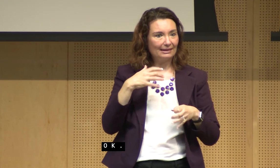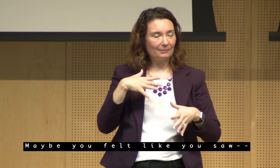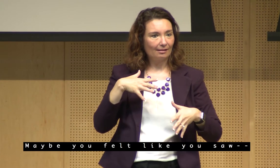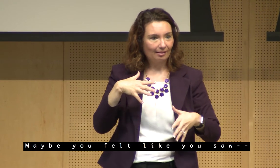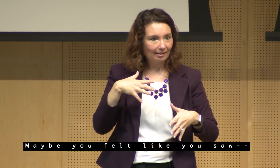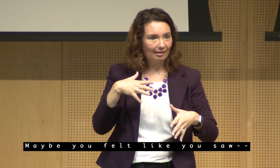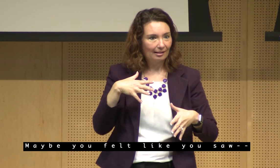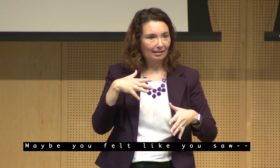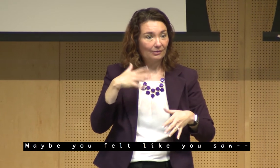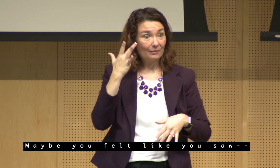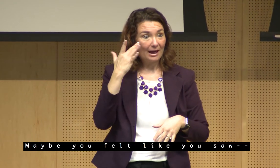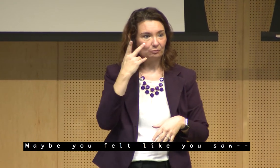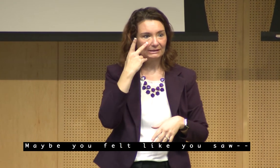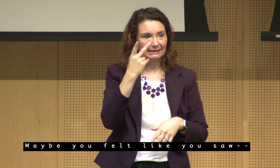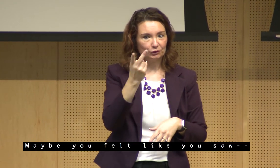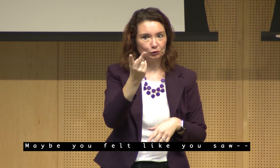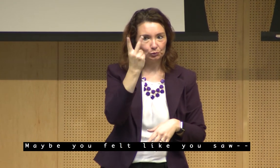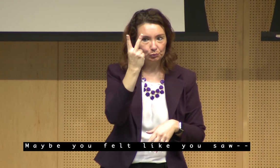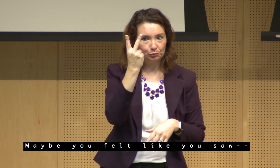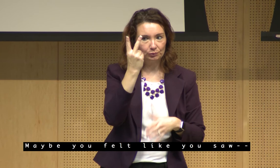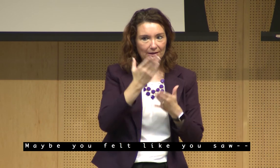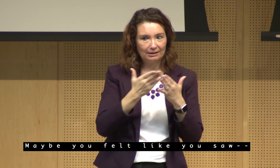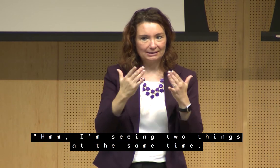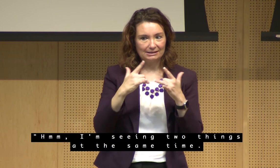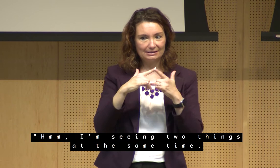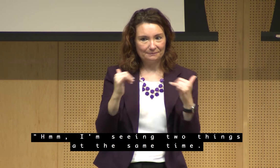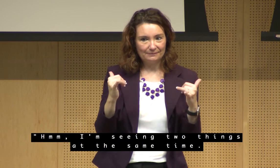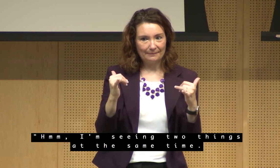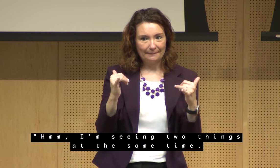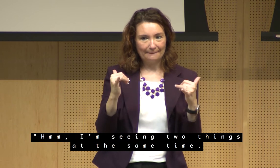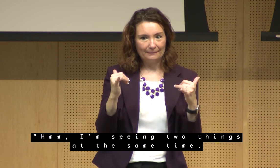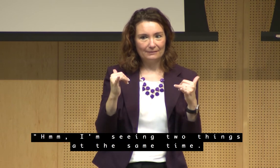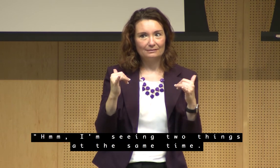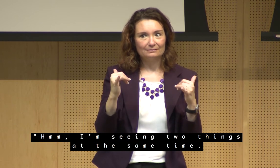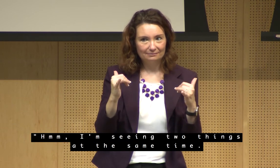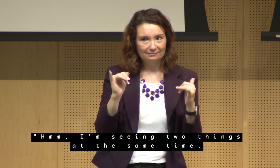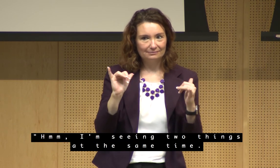Maybe you felt like you saw, I'm seeing two things at the same time. Which one do I do?